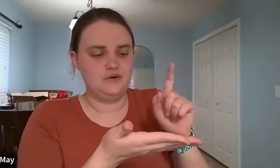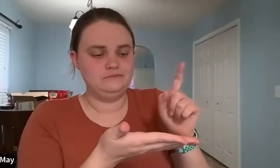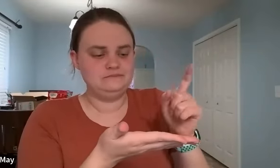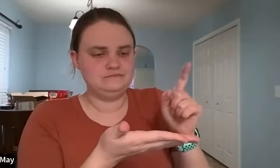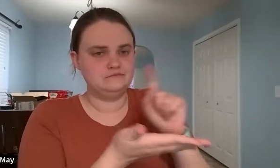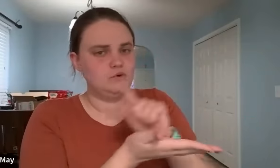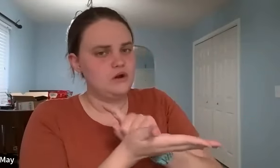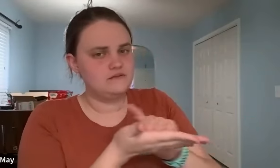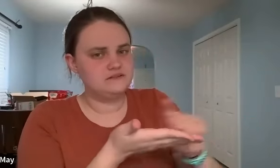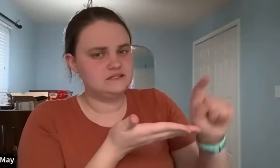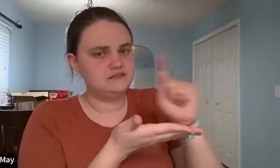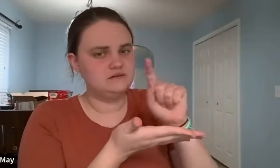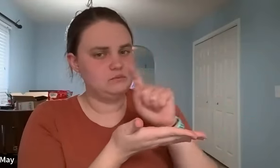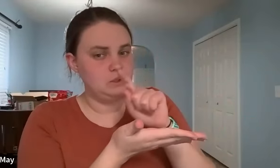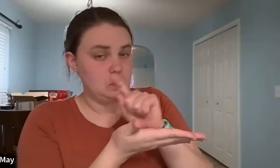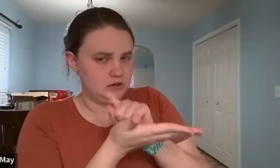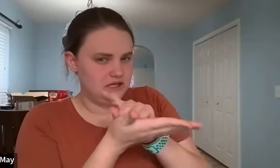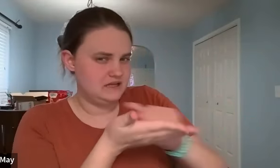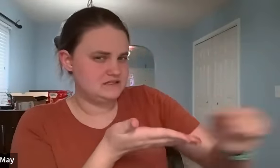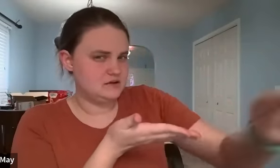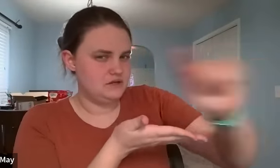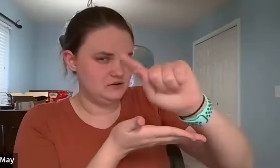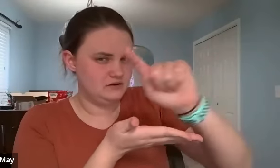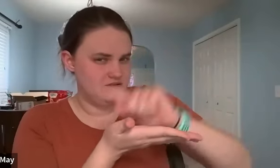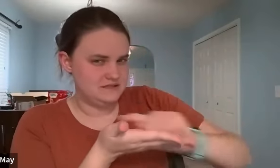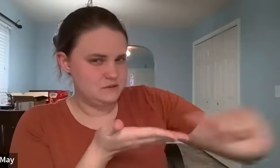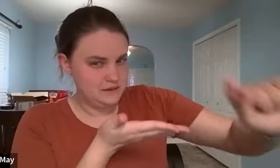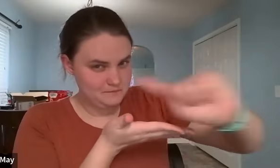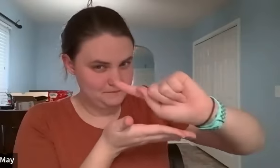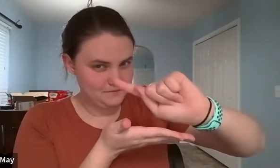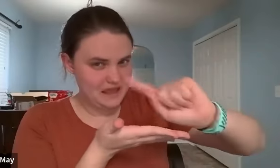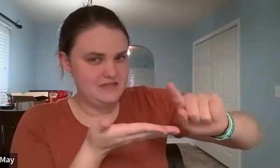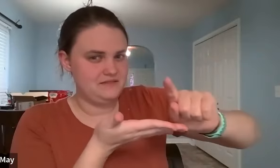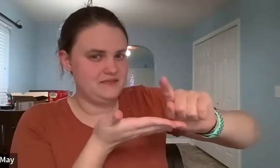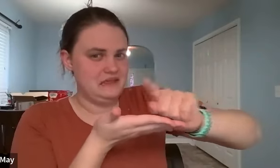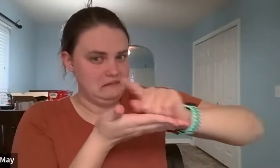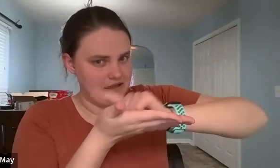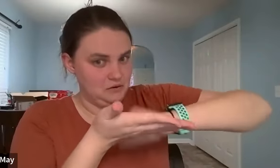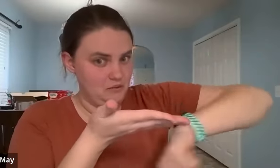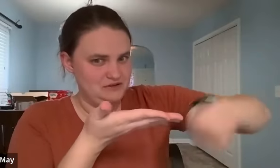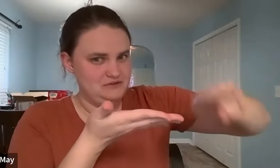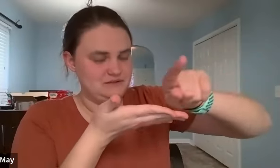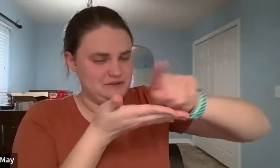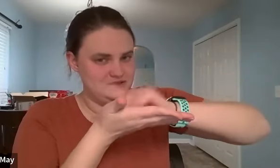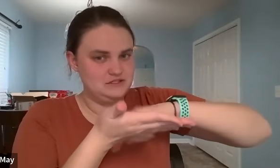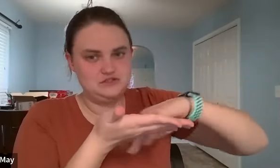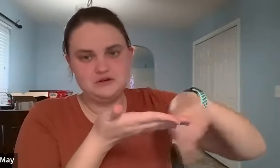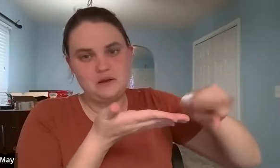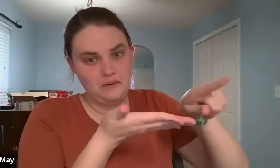So more often when learning ASL, we learn it this way. And then later on we do this one. So do not